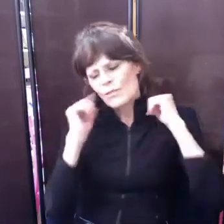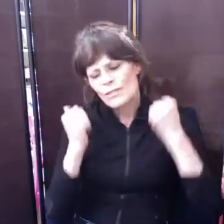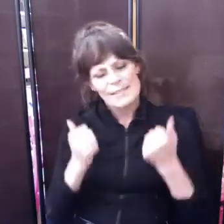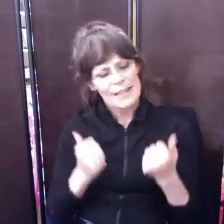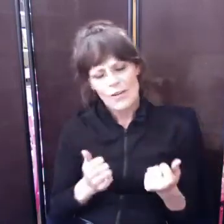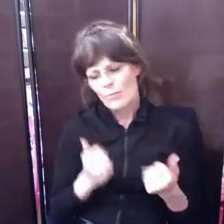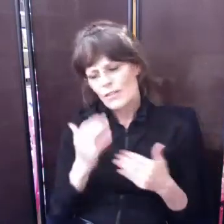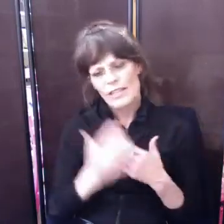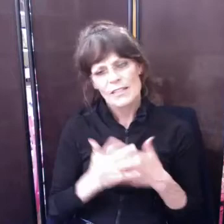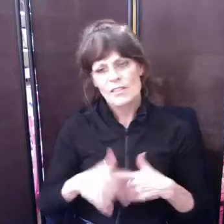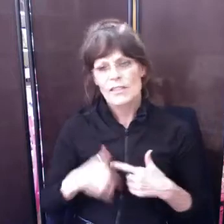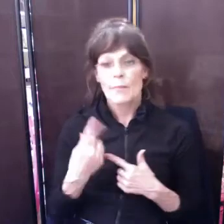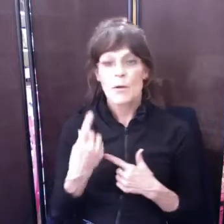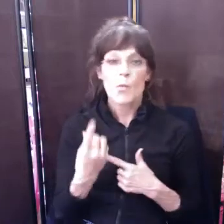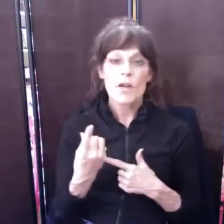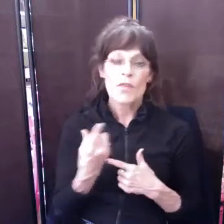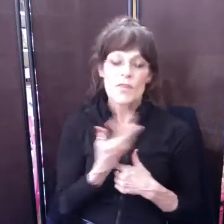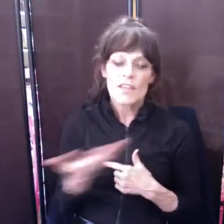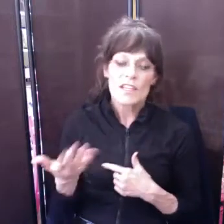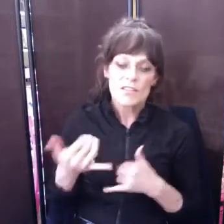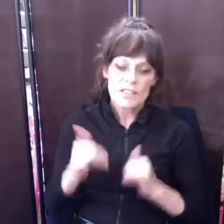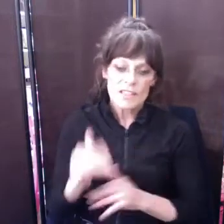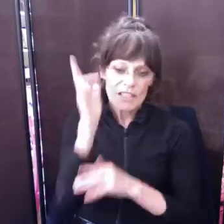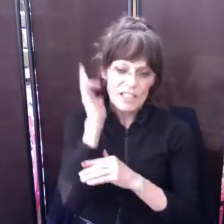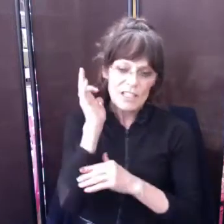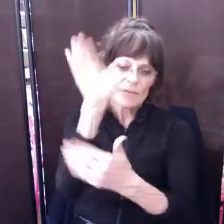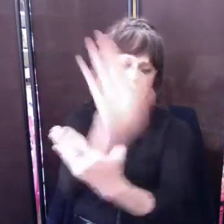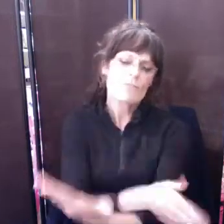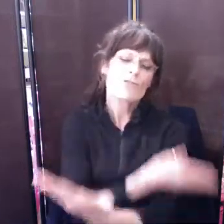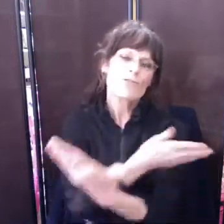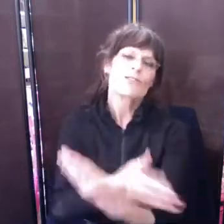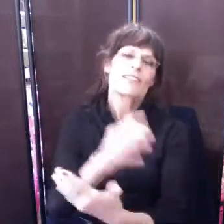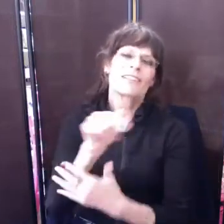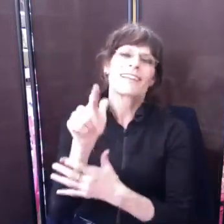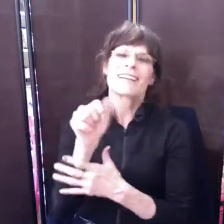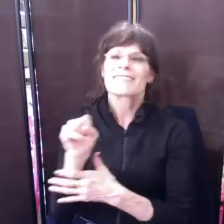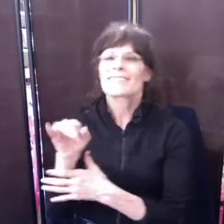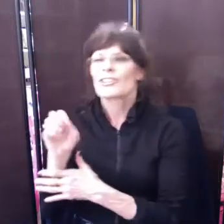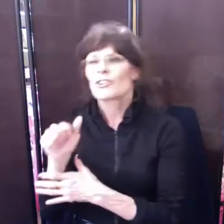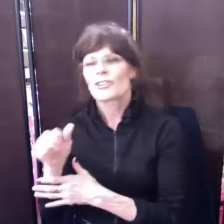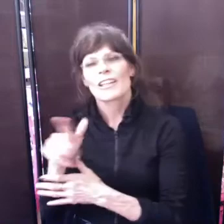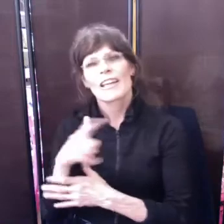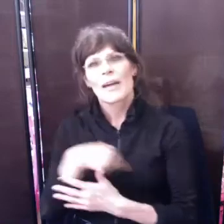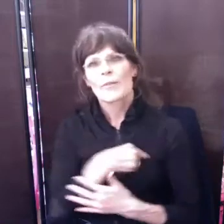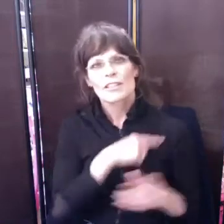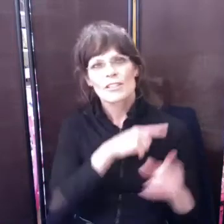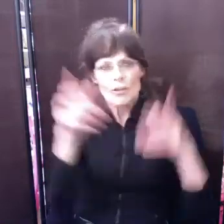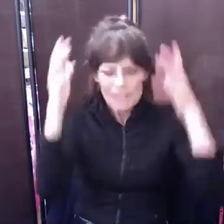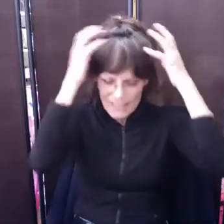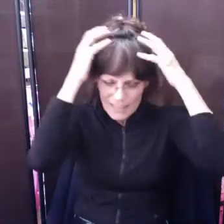of the things that he could still hear was classical music, and I would take him to our beautiful Disney Hall so that he could sit in ecstasy and listen